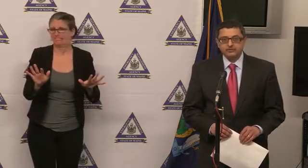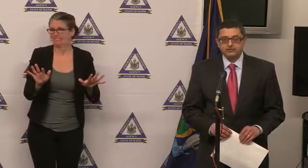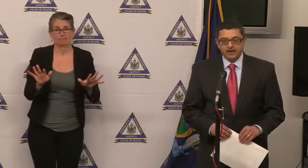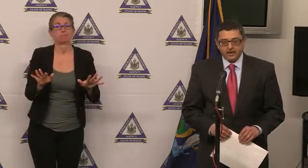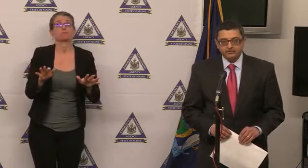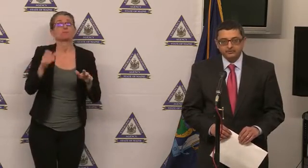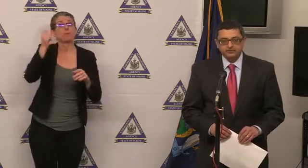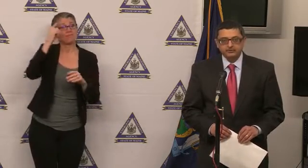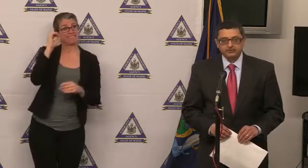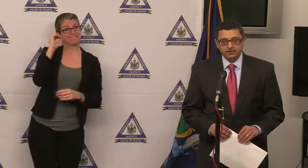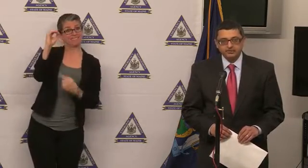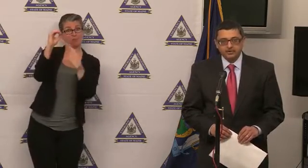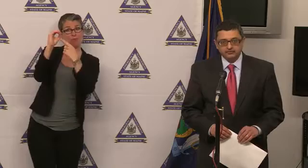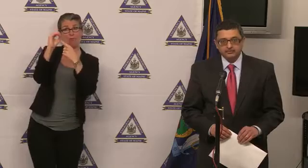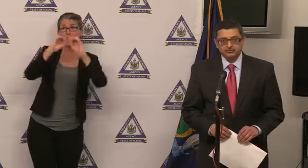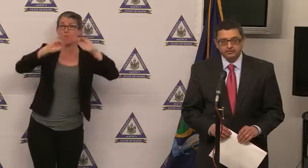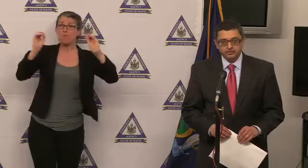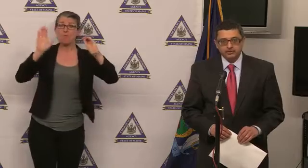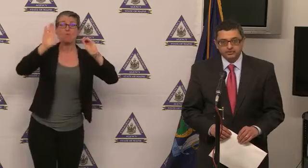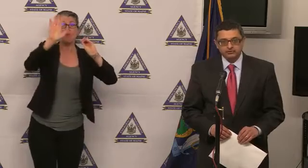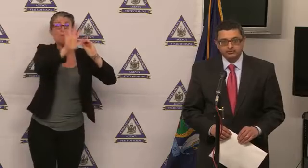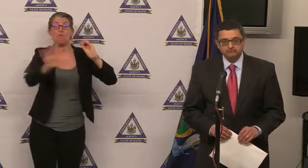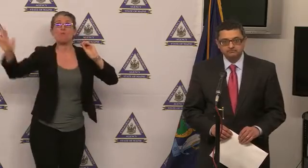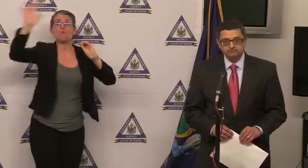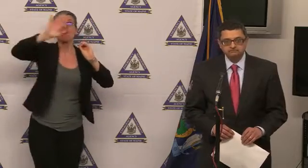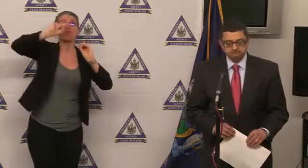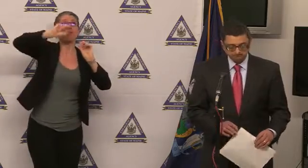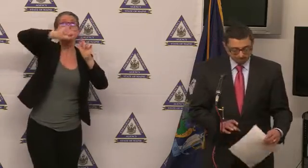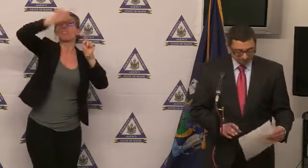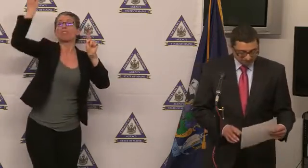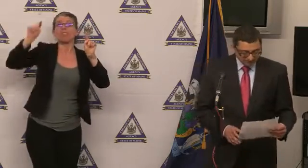evidence of absence of cases in your county.